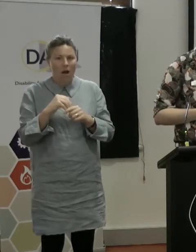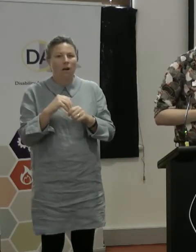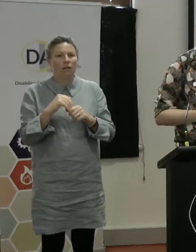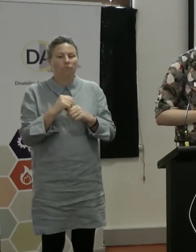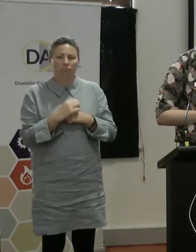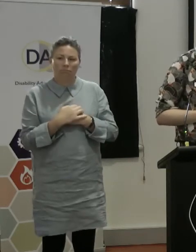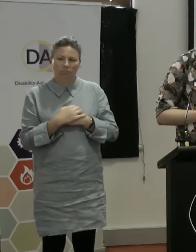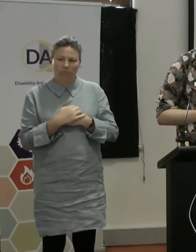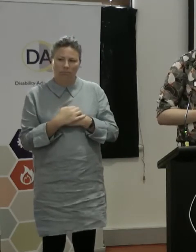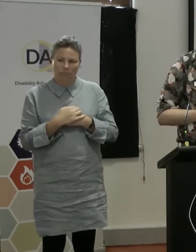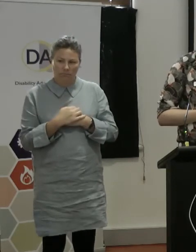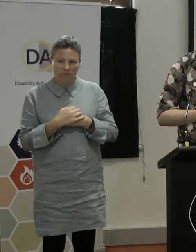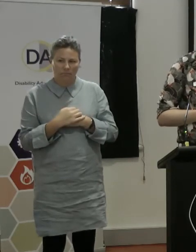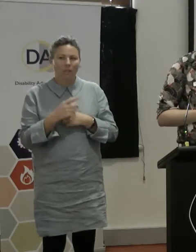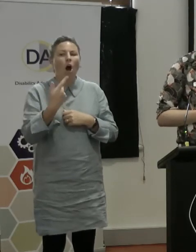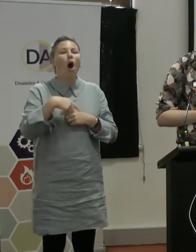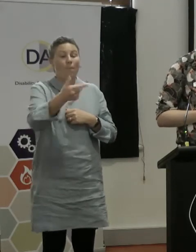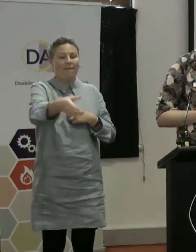payment, but